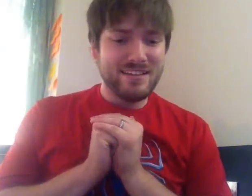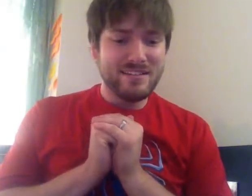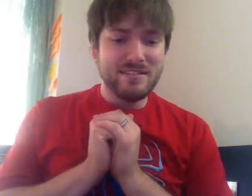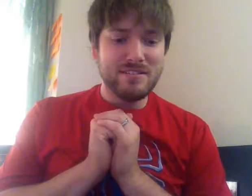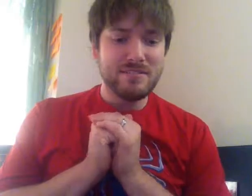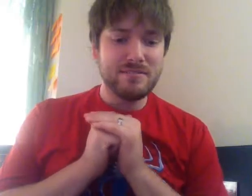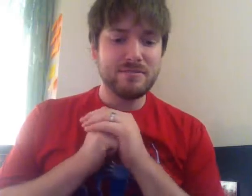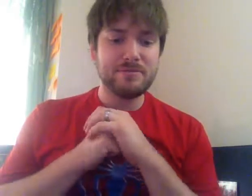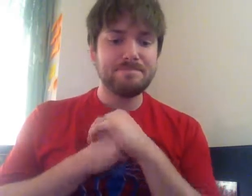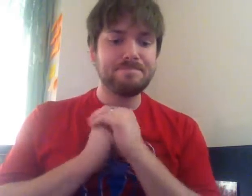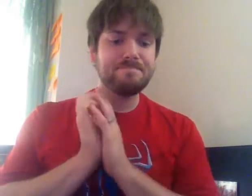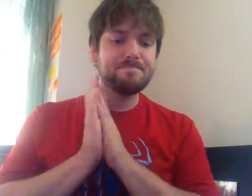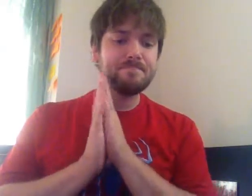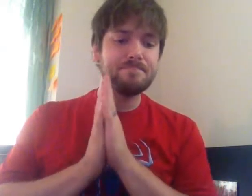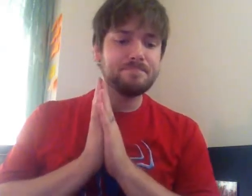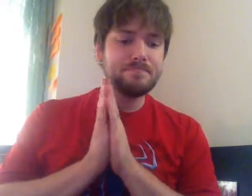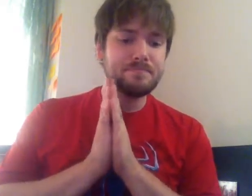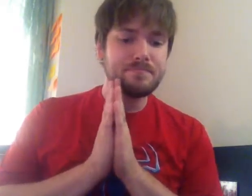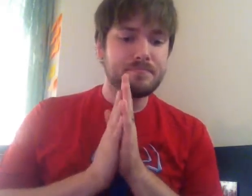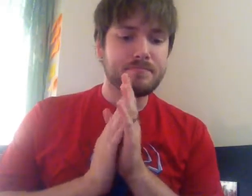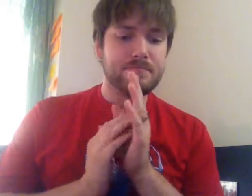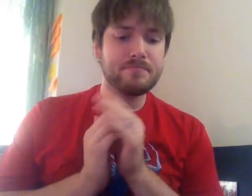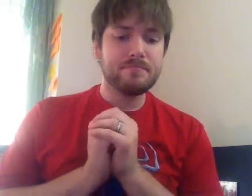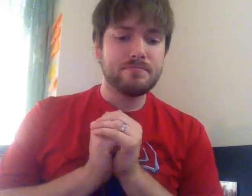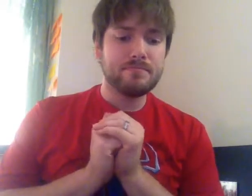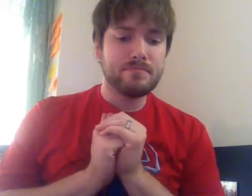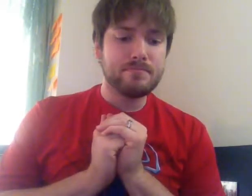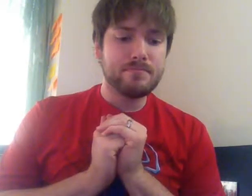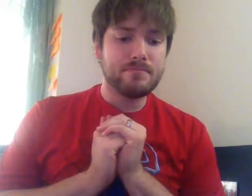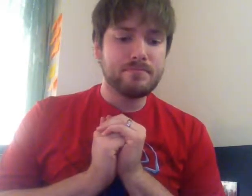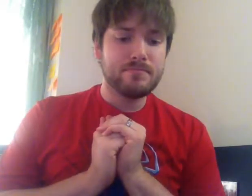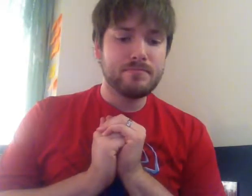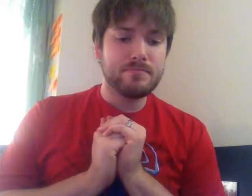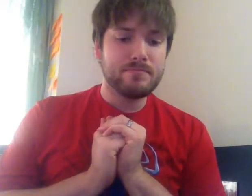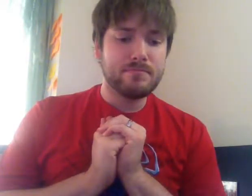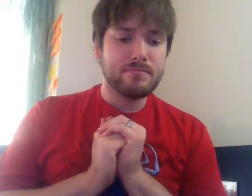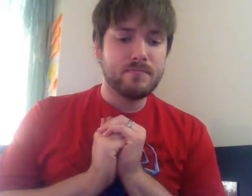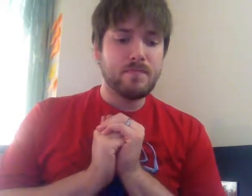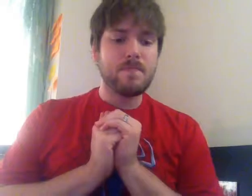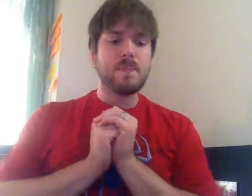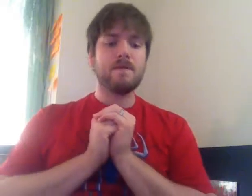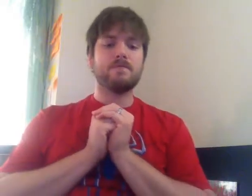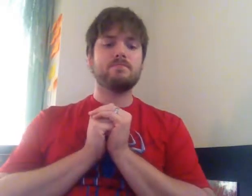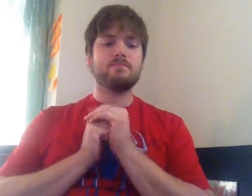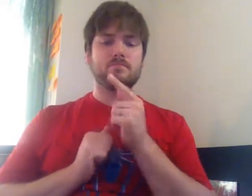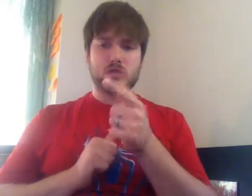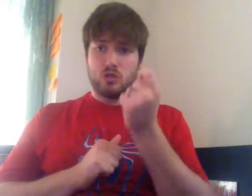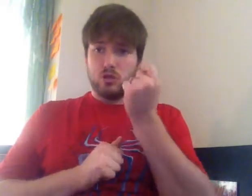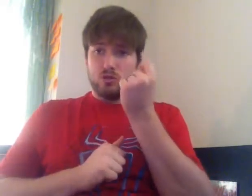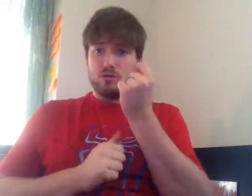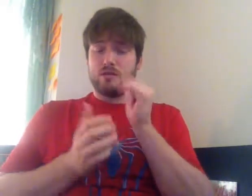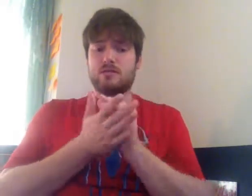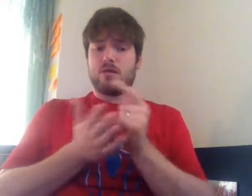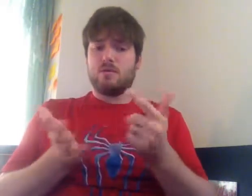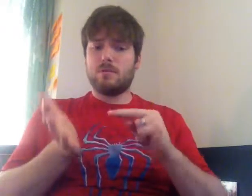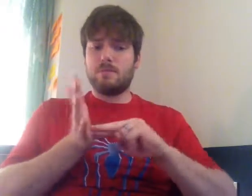to what we know at the current time here for you as we continue to track this thing. More than, again, 10,000 folks are without power at this